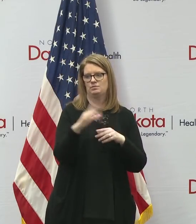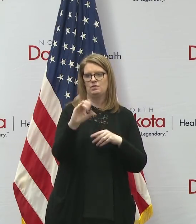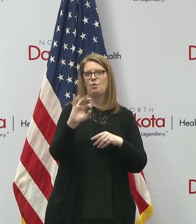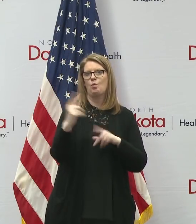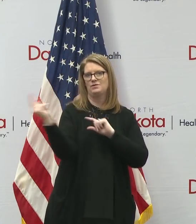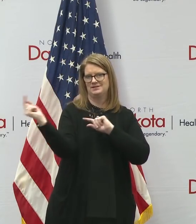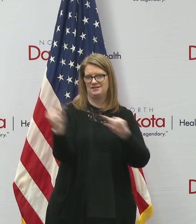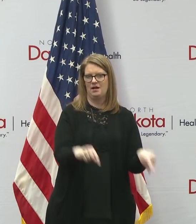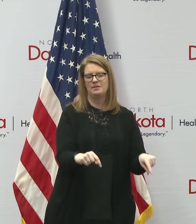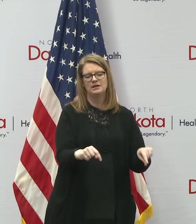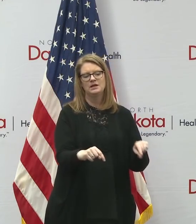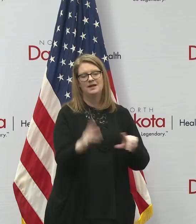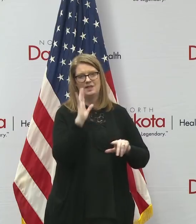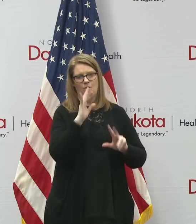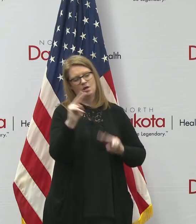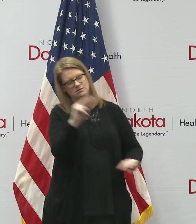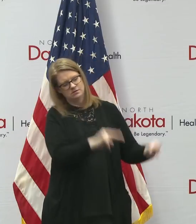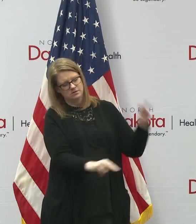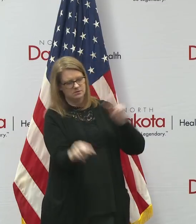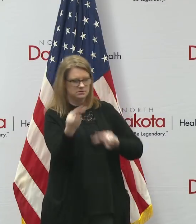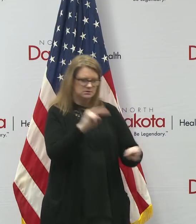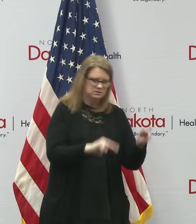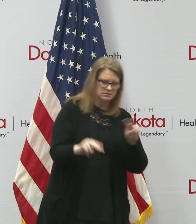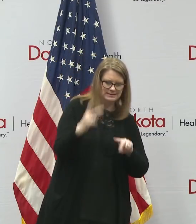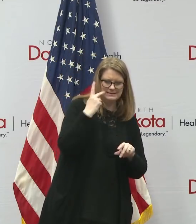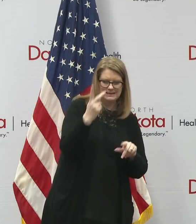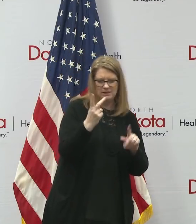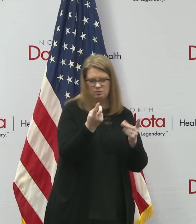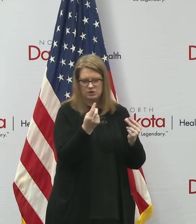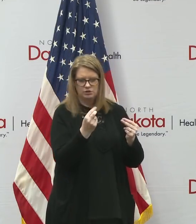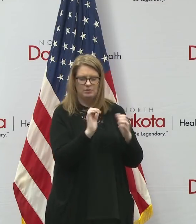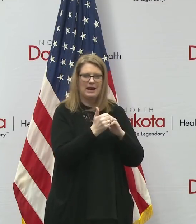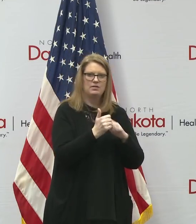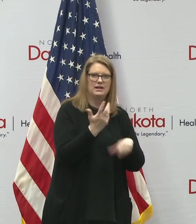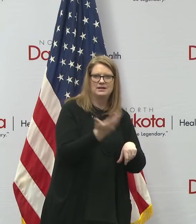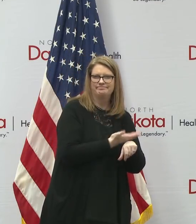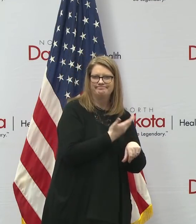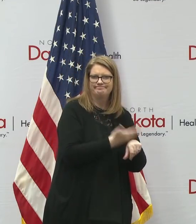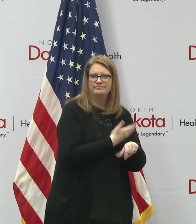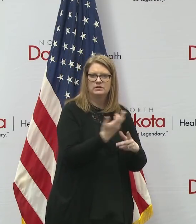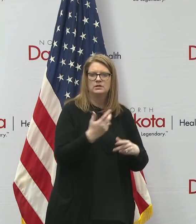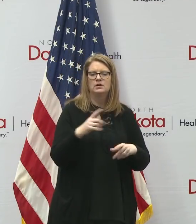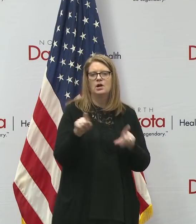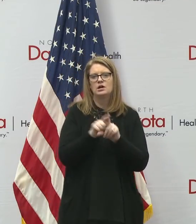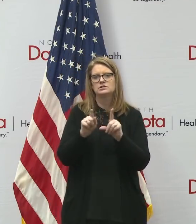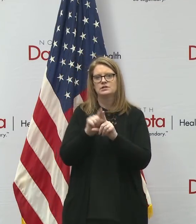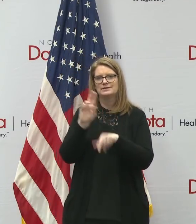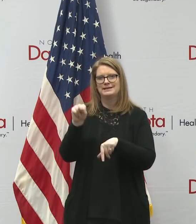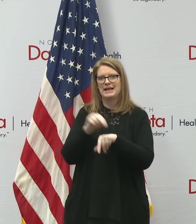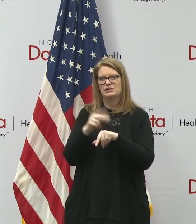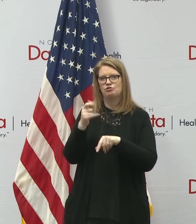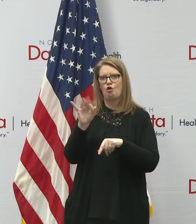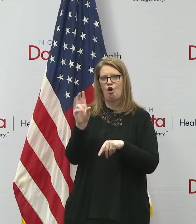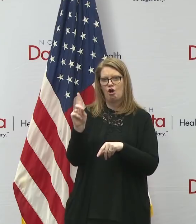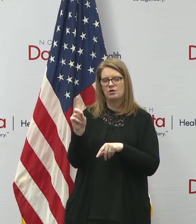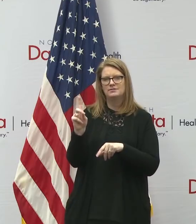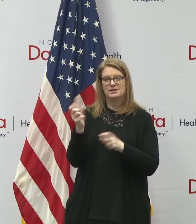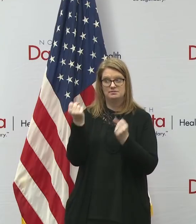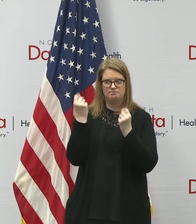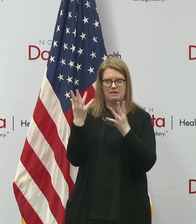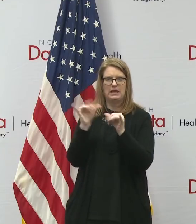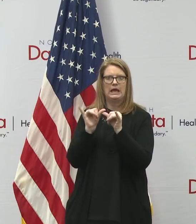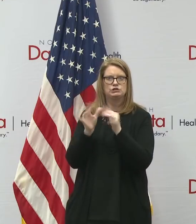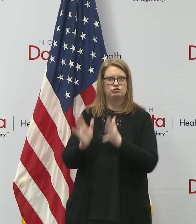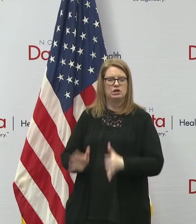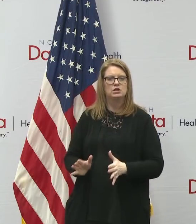to convert those facilities. There's also a lot of capacity within the National Guard. We have a lot of engineers. We have